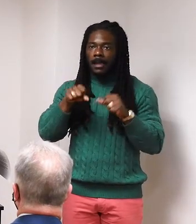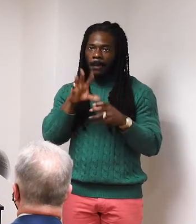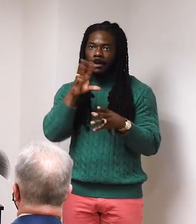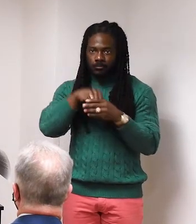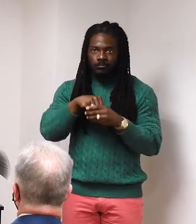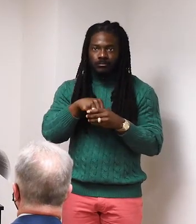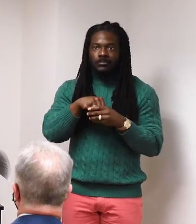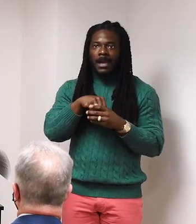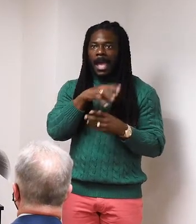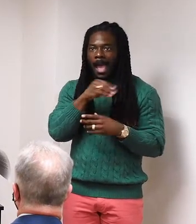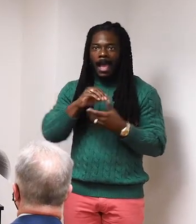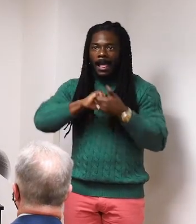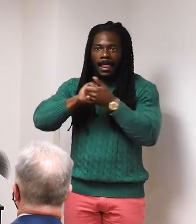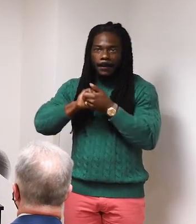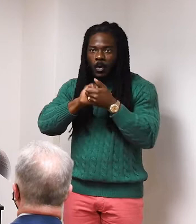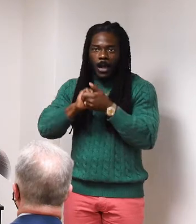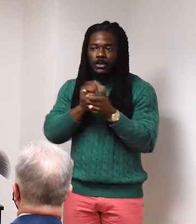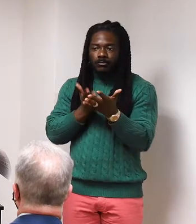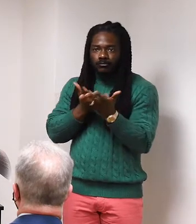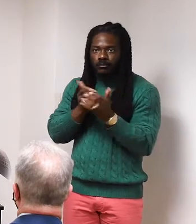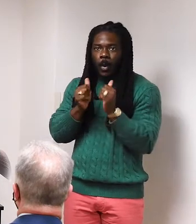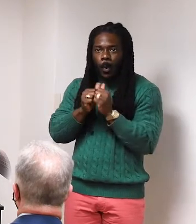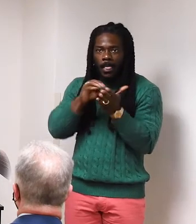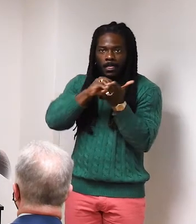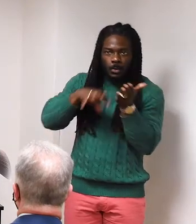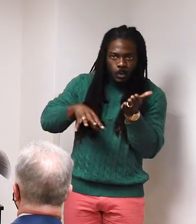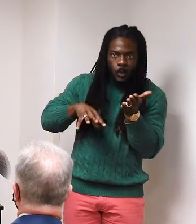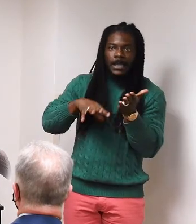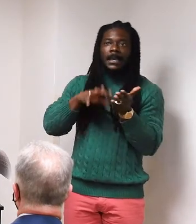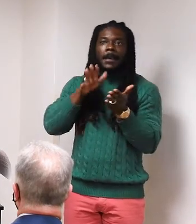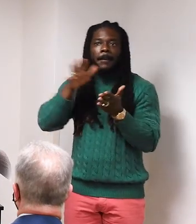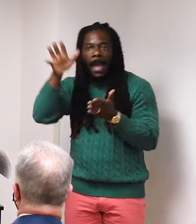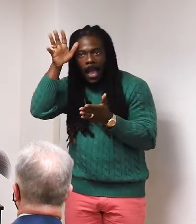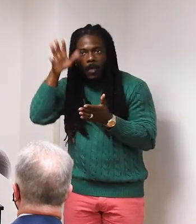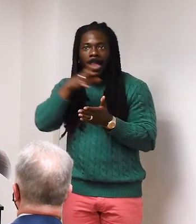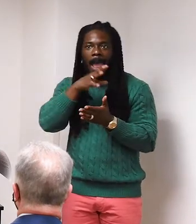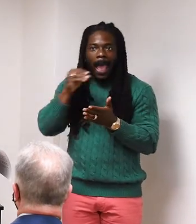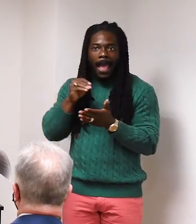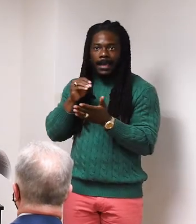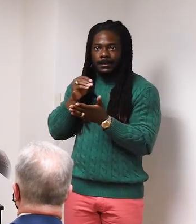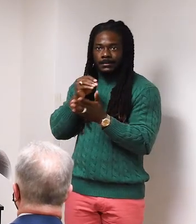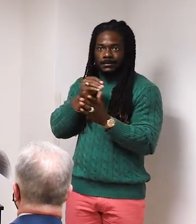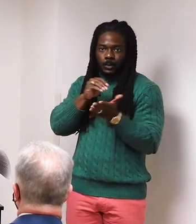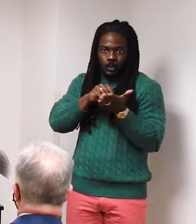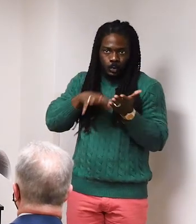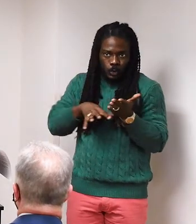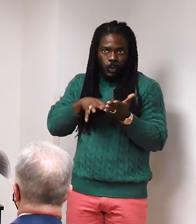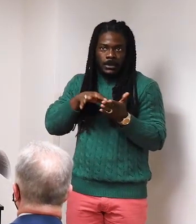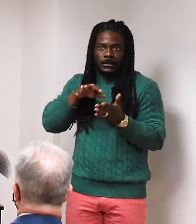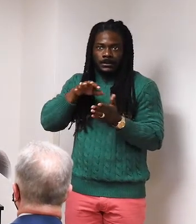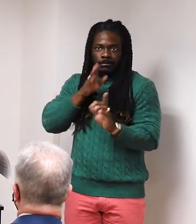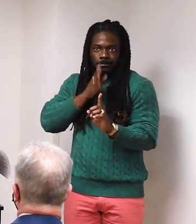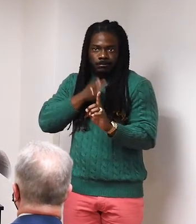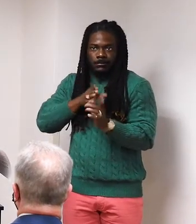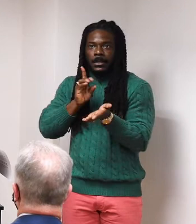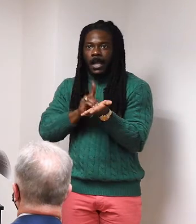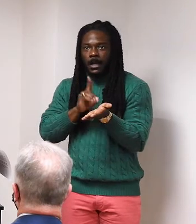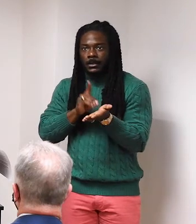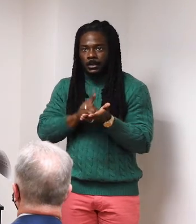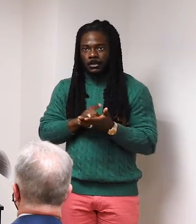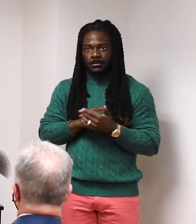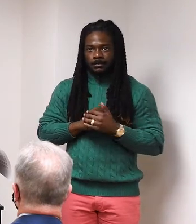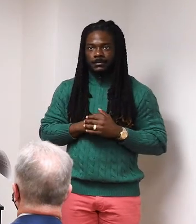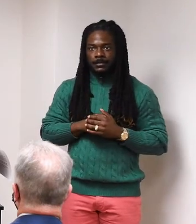and coordination with the student, the parent, and the student's primary care provider. This critical